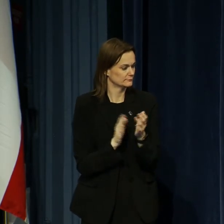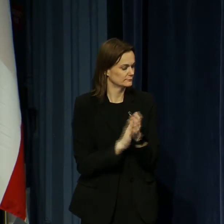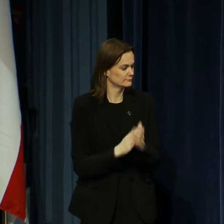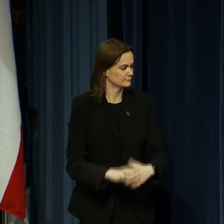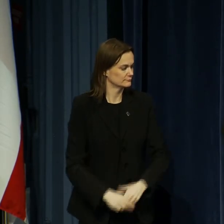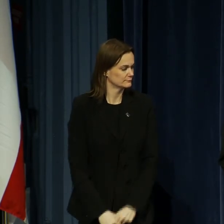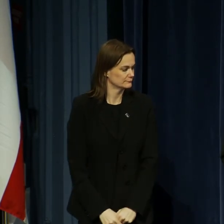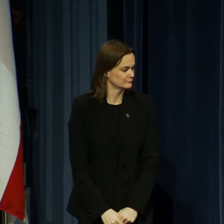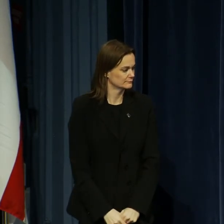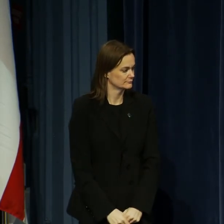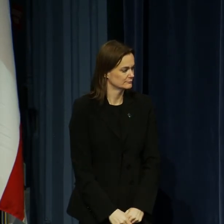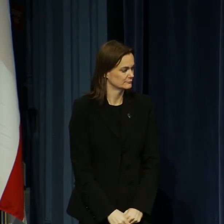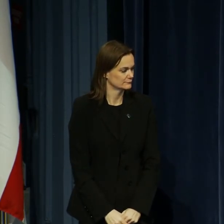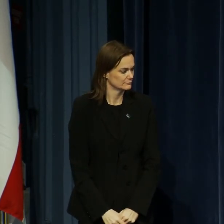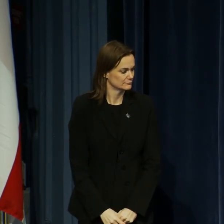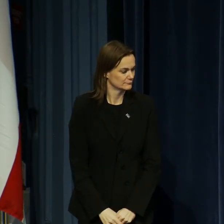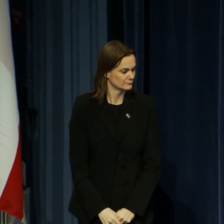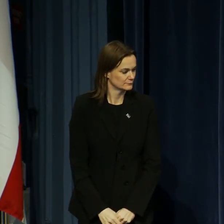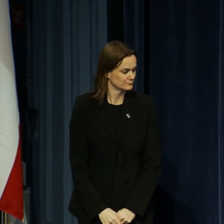Jacob Kenny.